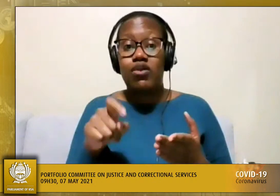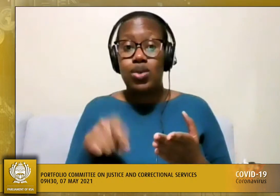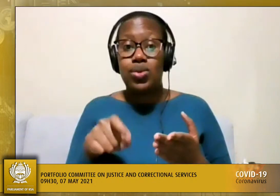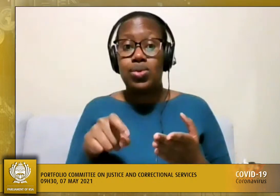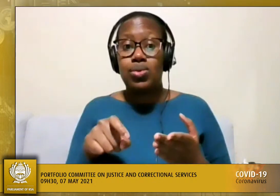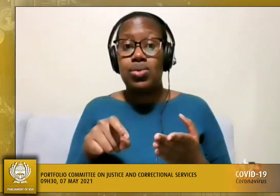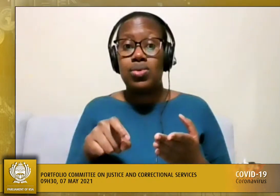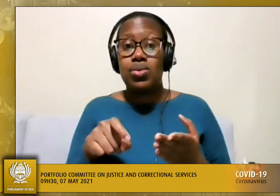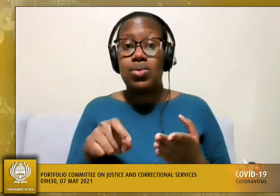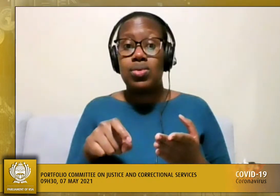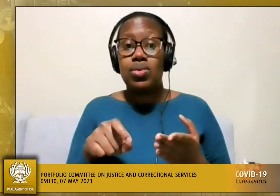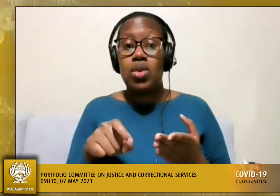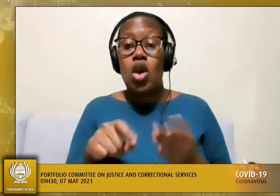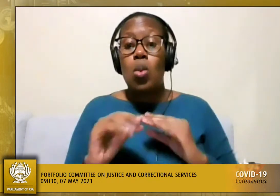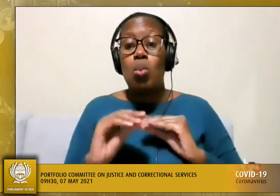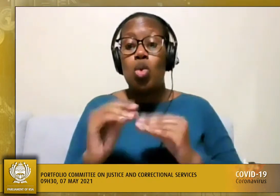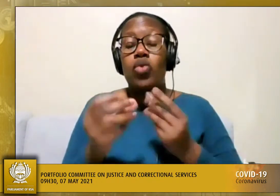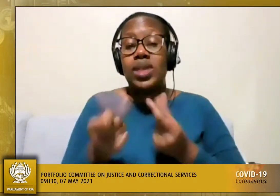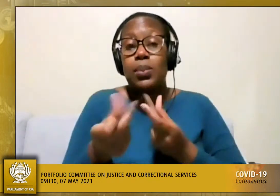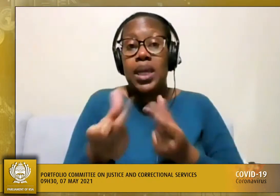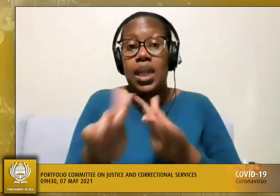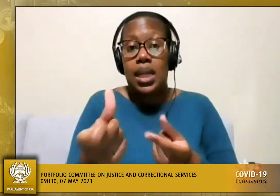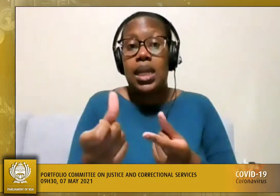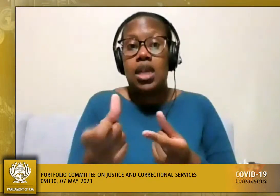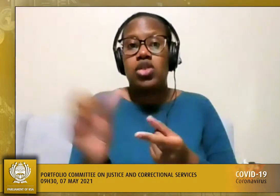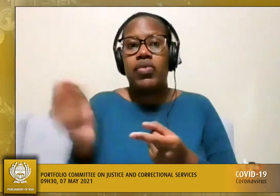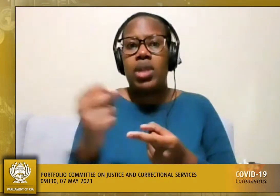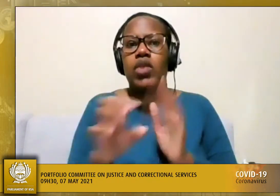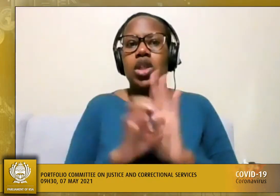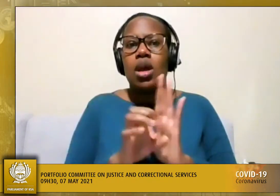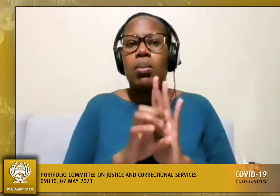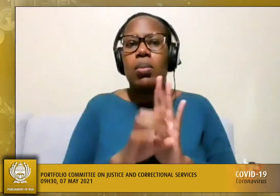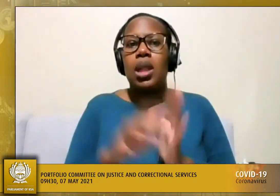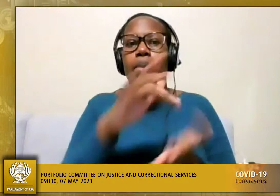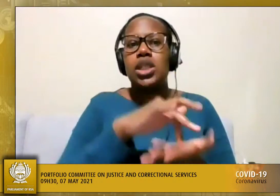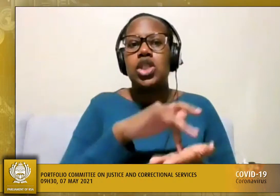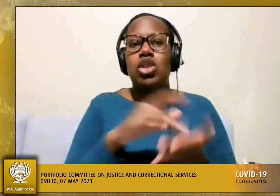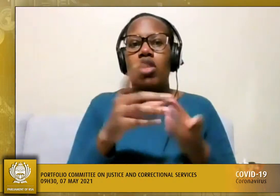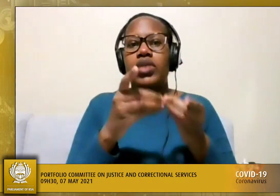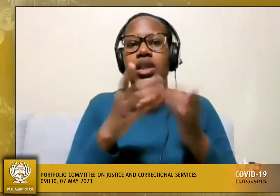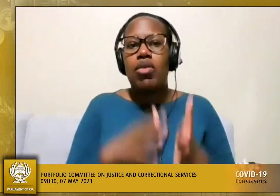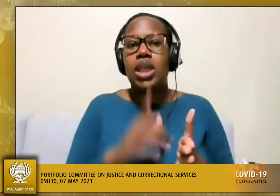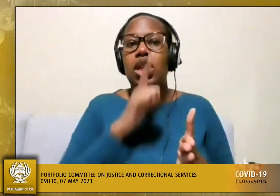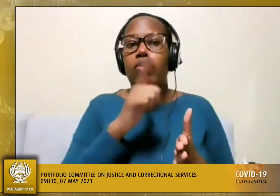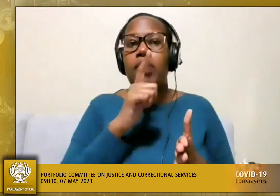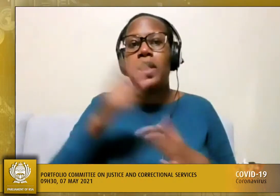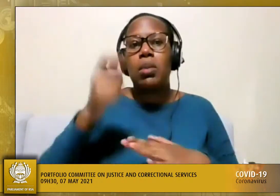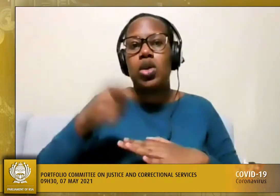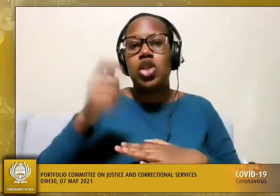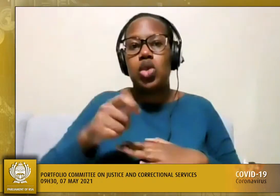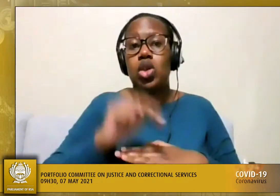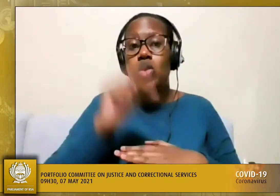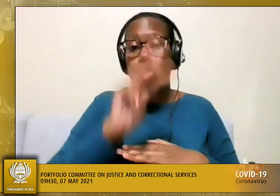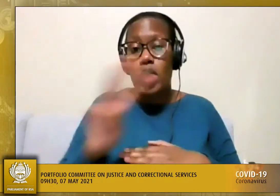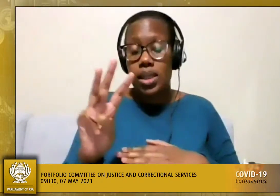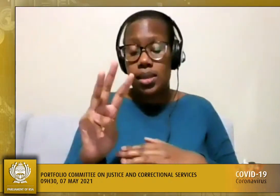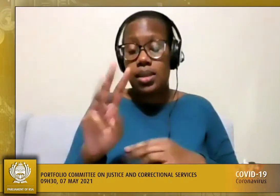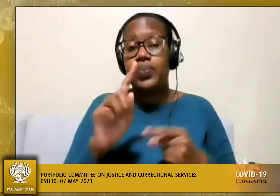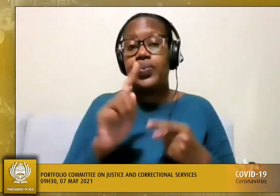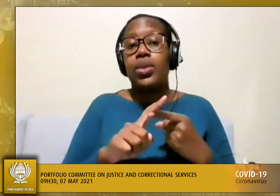move with speed to feel for instance the position of the director of public prostitution in the northwest